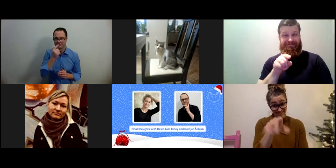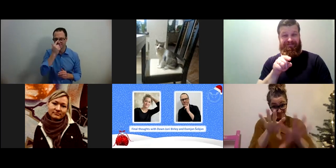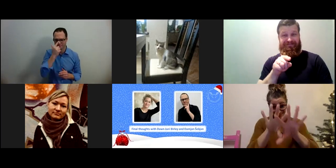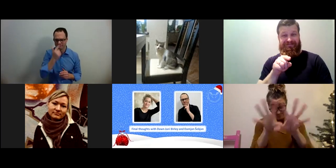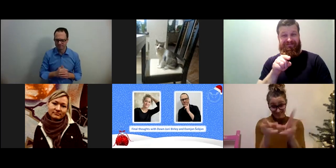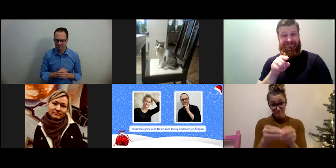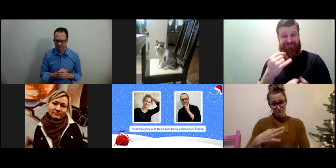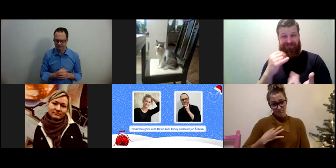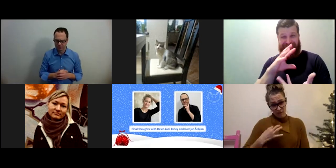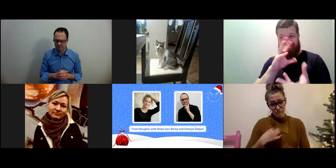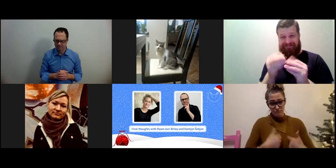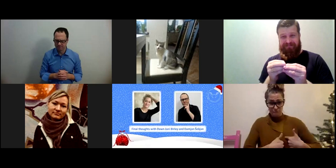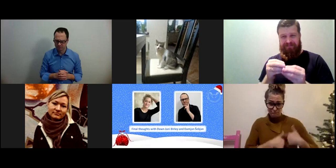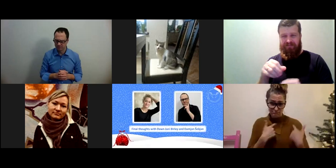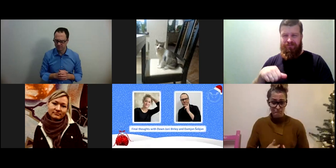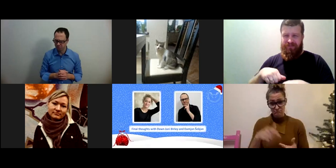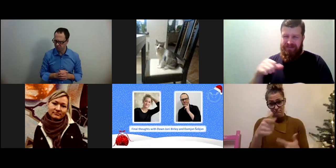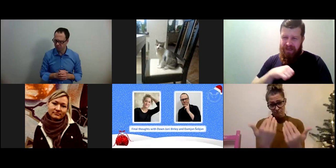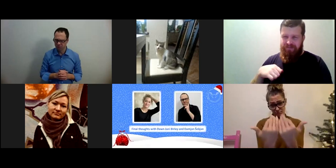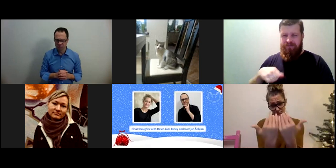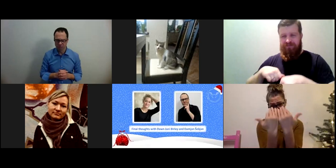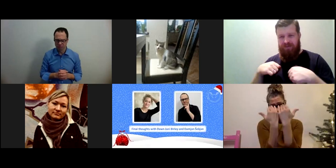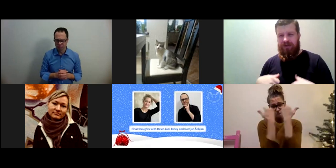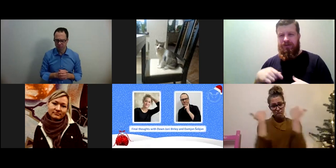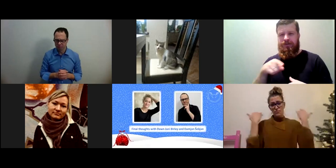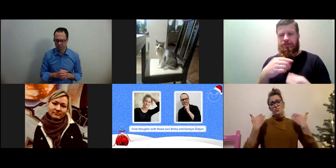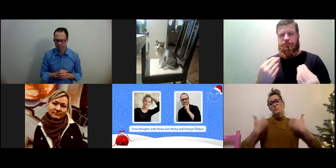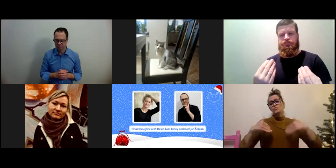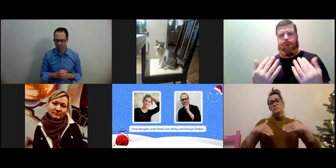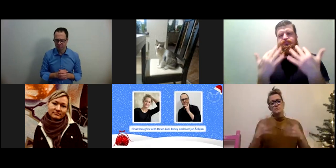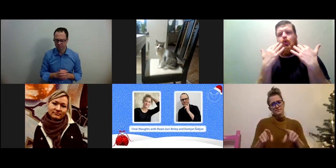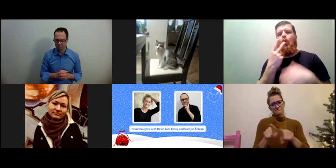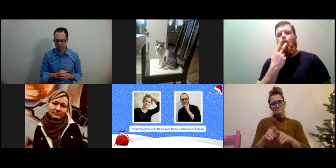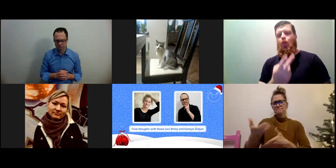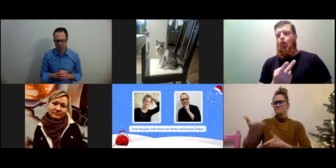And again, I'm so grateful to all deaf interpreter teams.